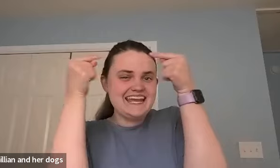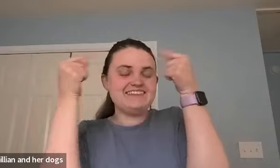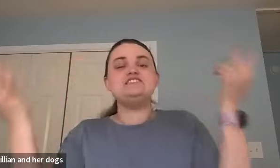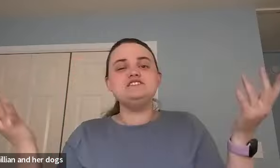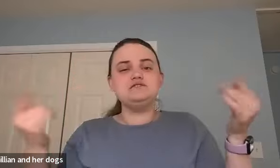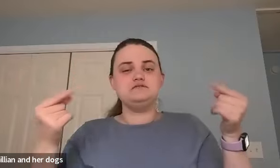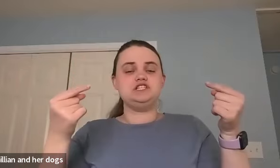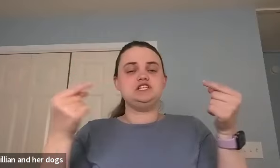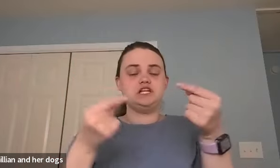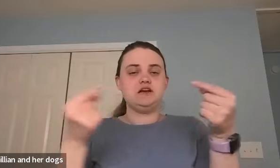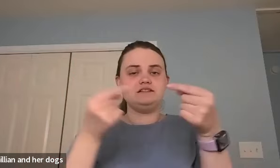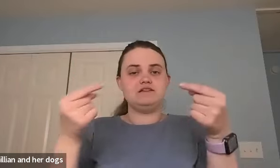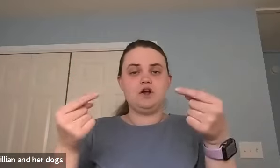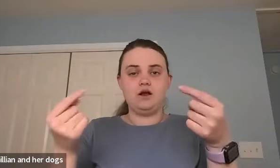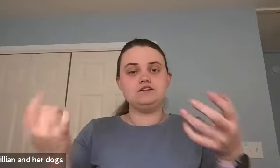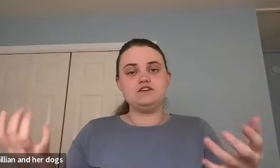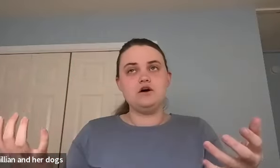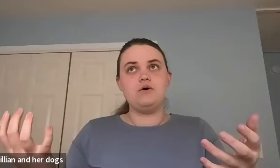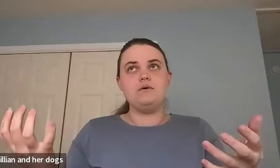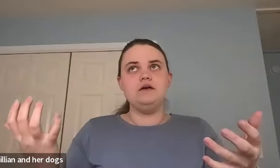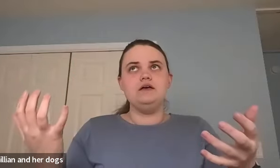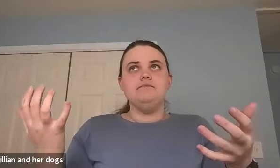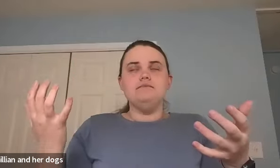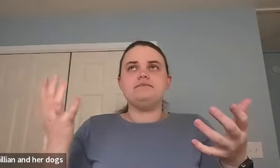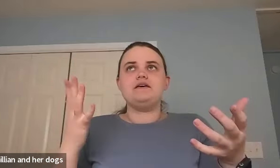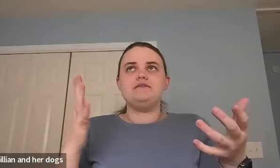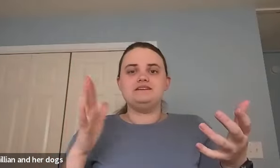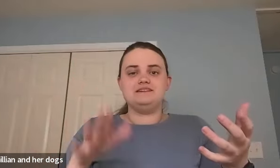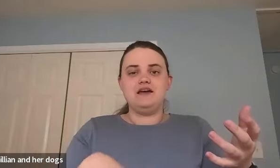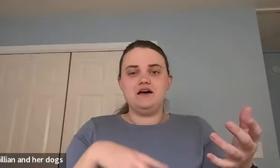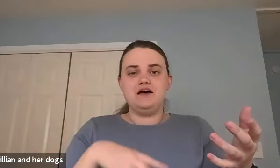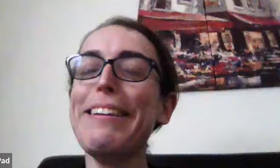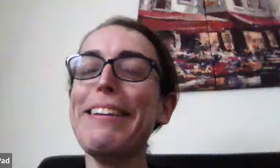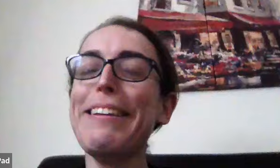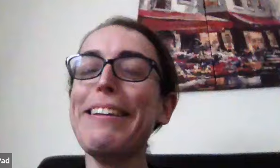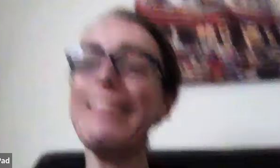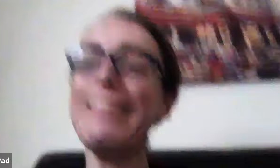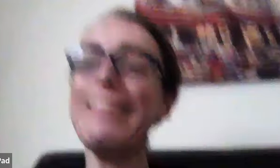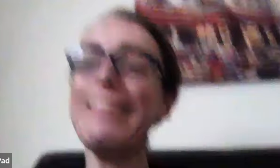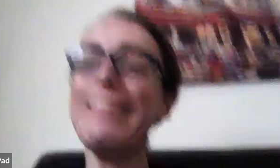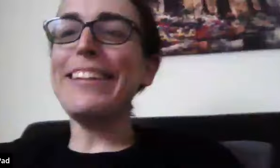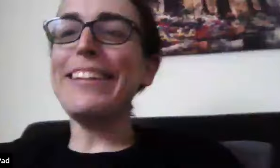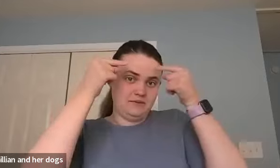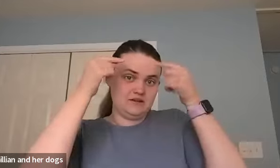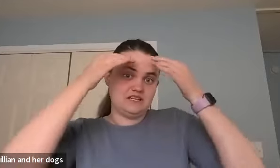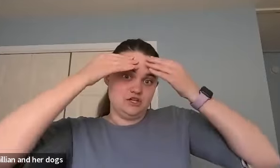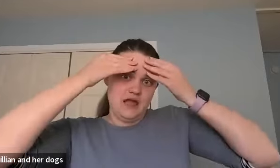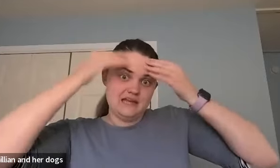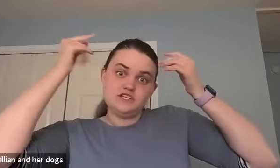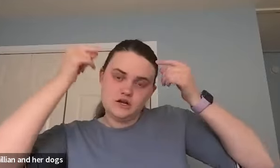This is also just the generic sign for hurt. So the reason you'll have this sign like you have it up here is because your head's